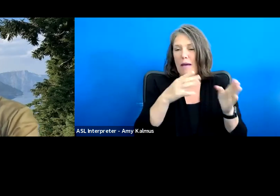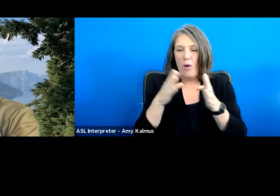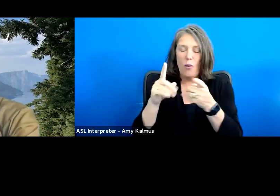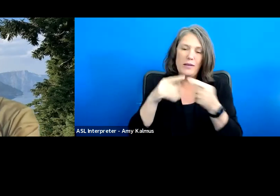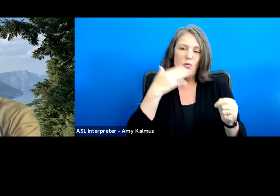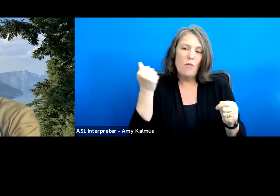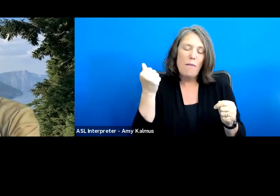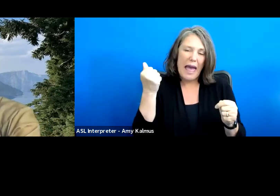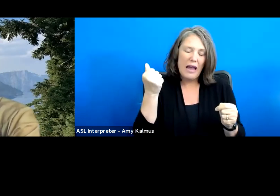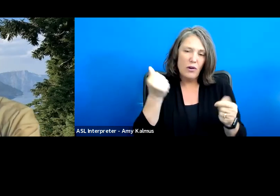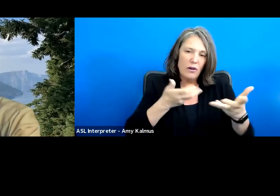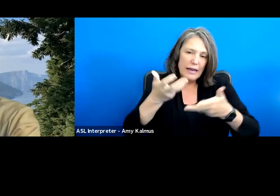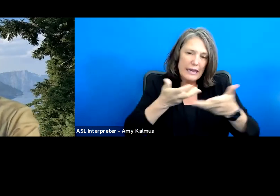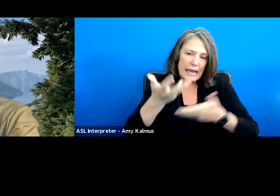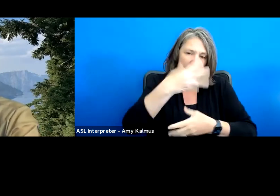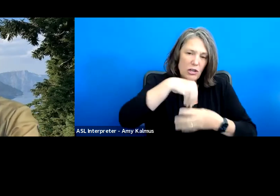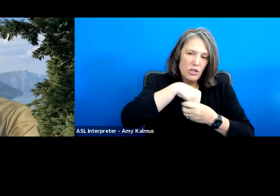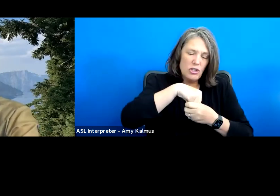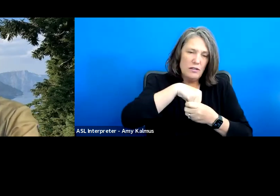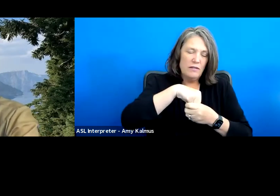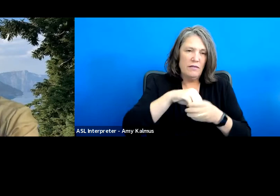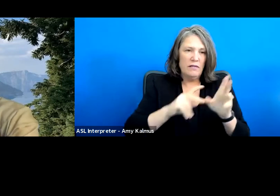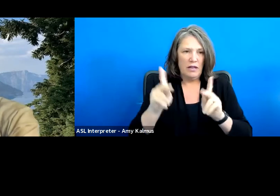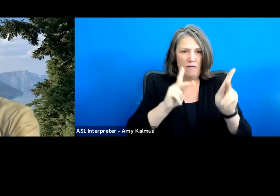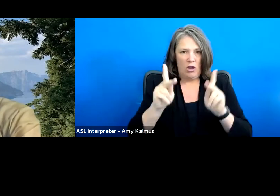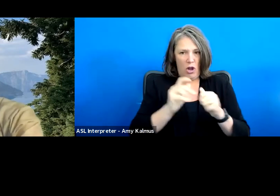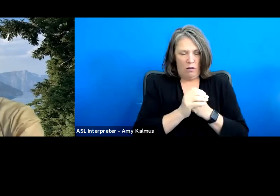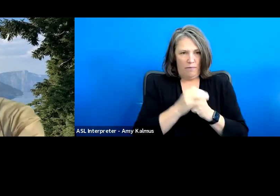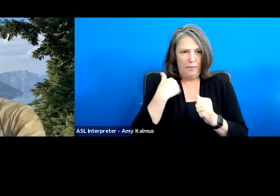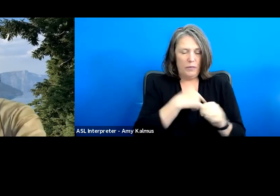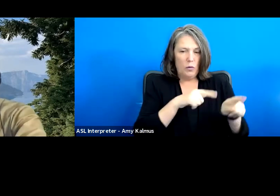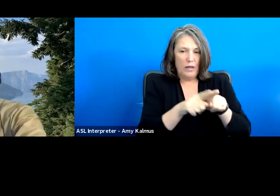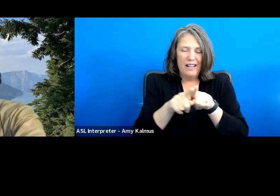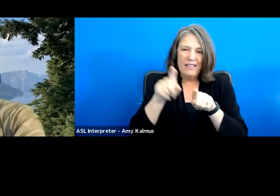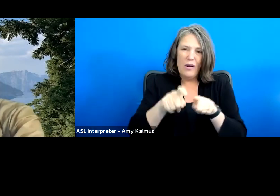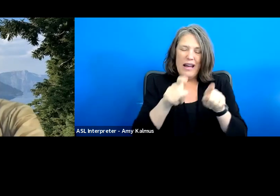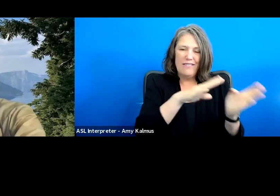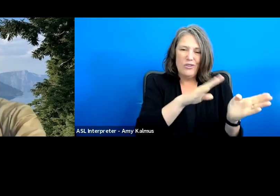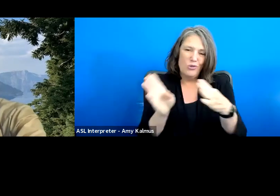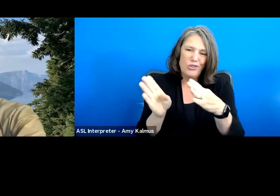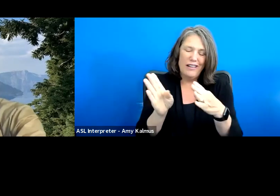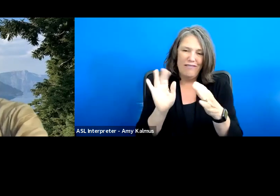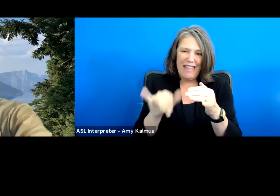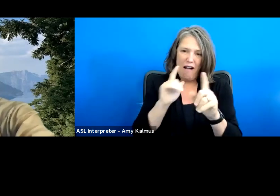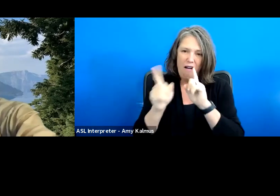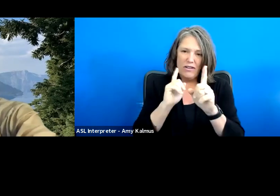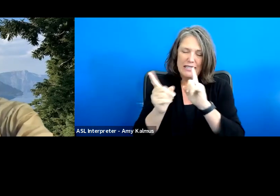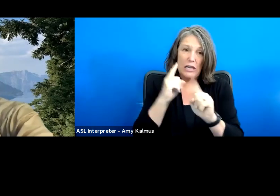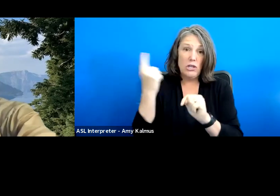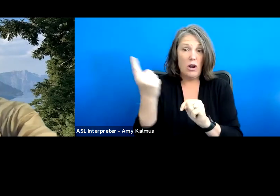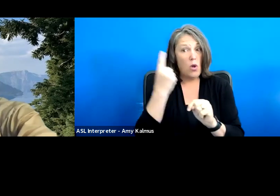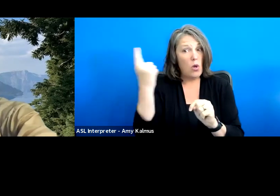better engage individuals. We also have to shift the conversation